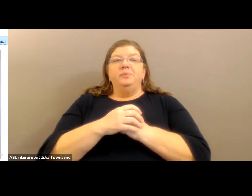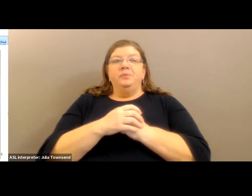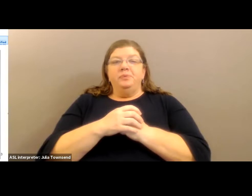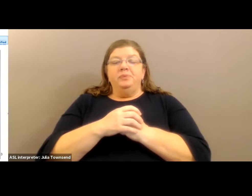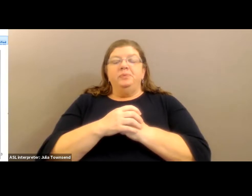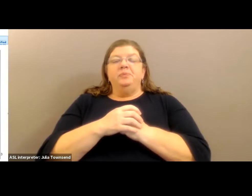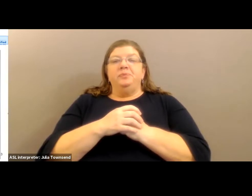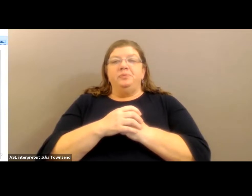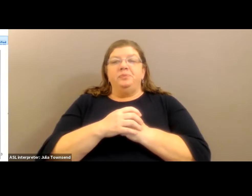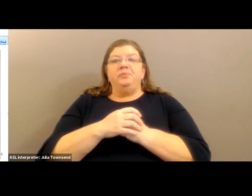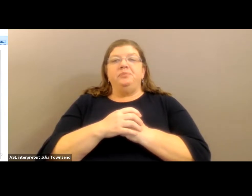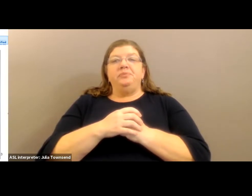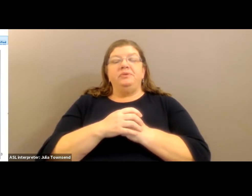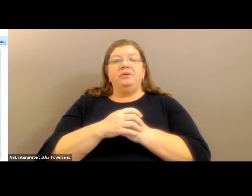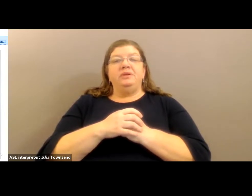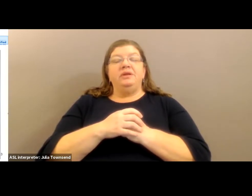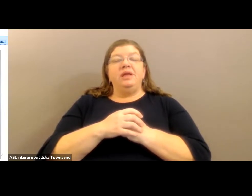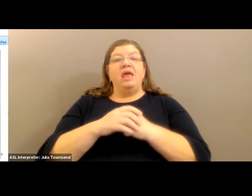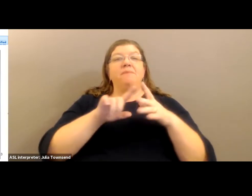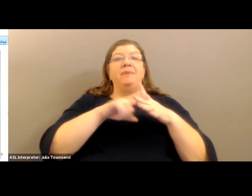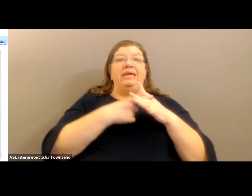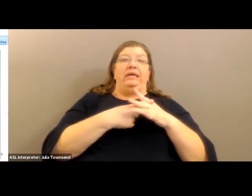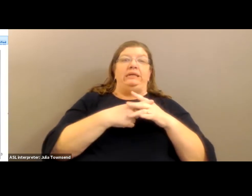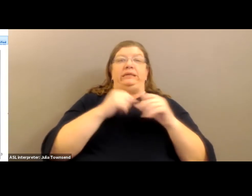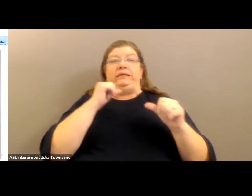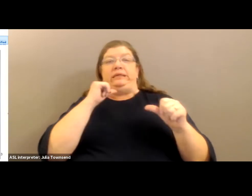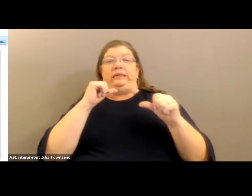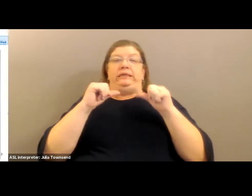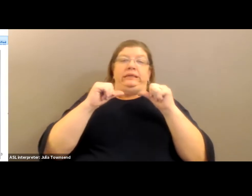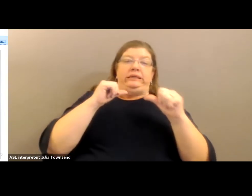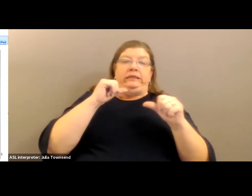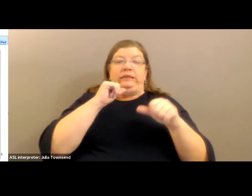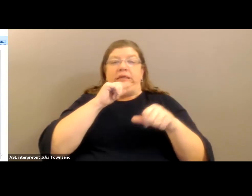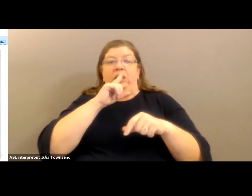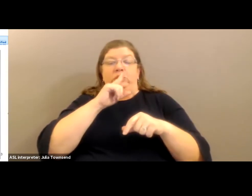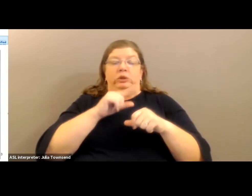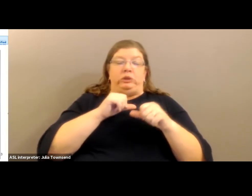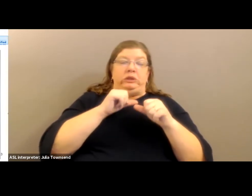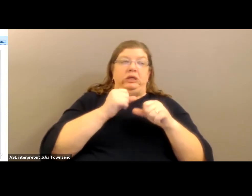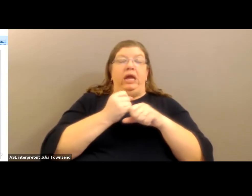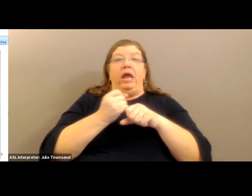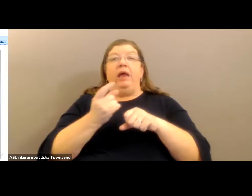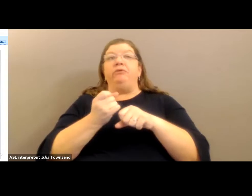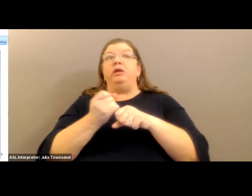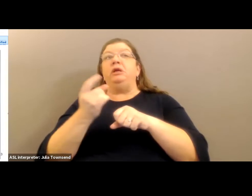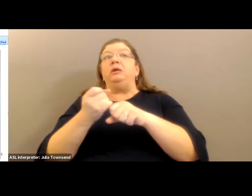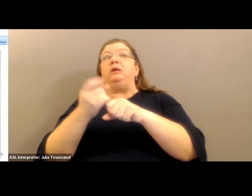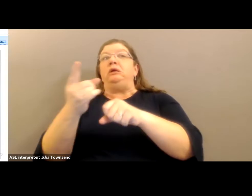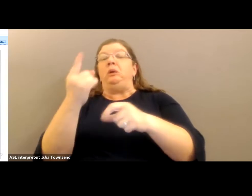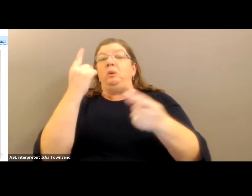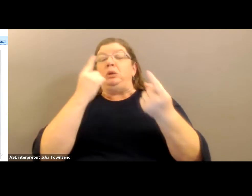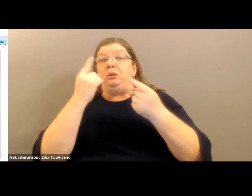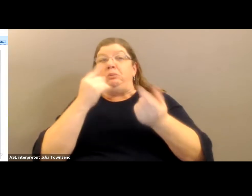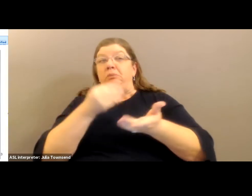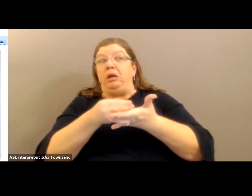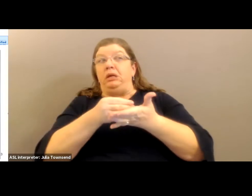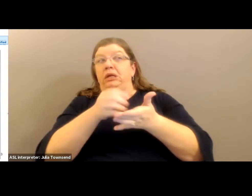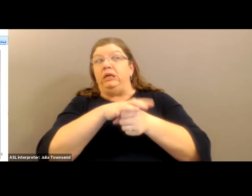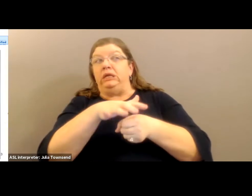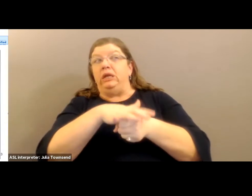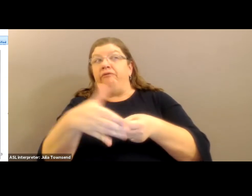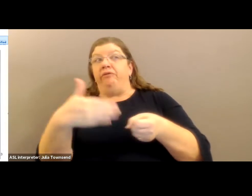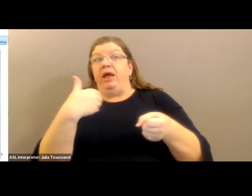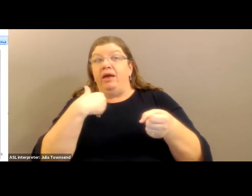And it was wobbly and uncertain for several years, and every year it's like, will we have enough money? Do we have enough